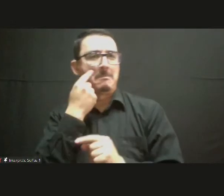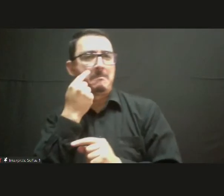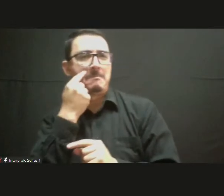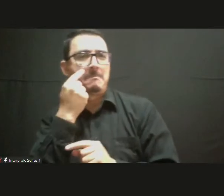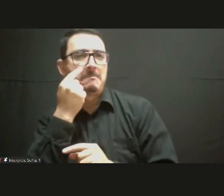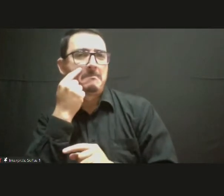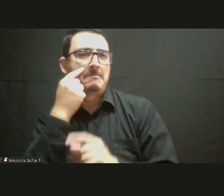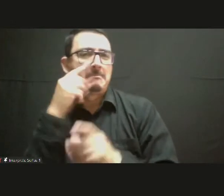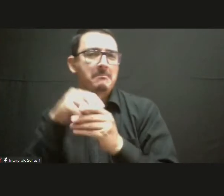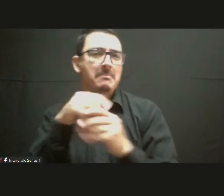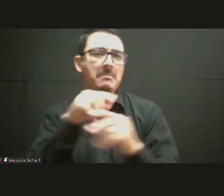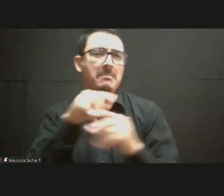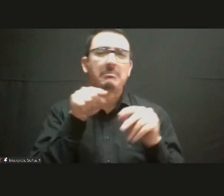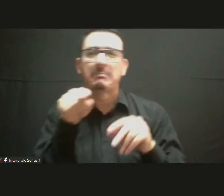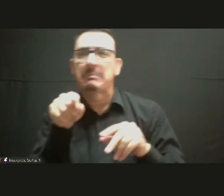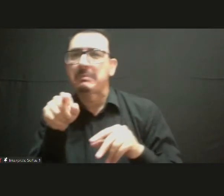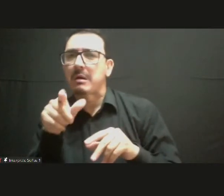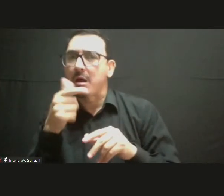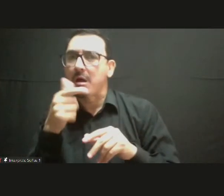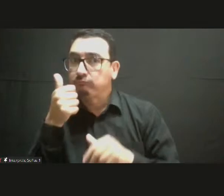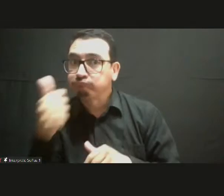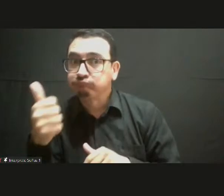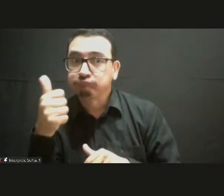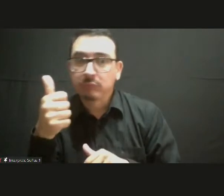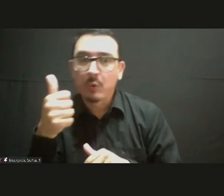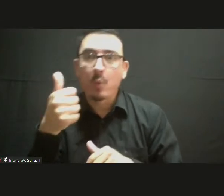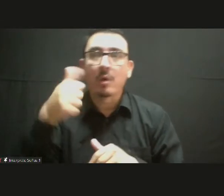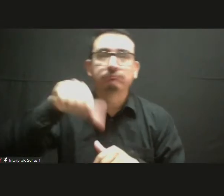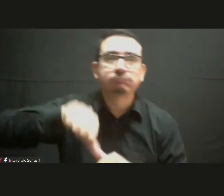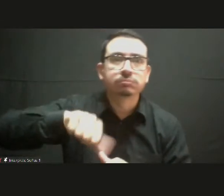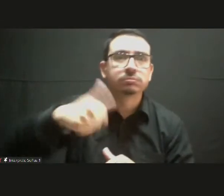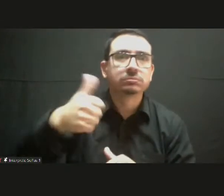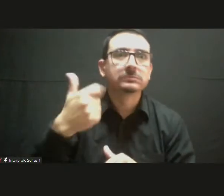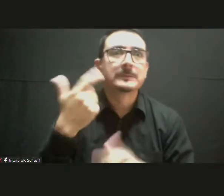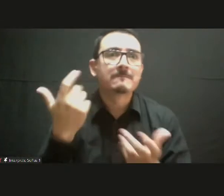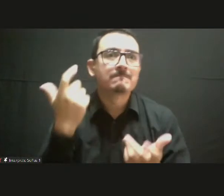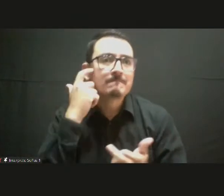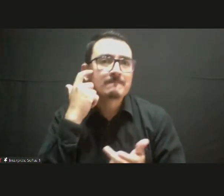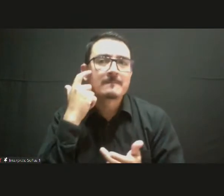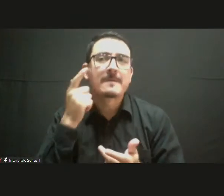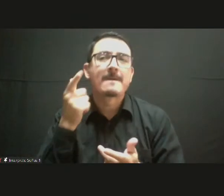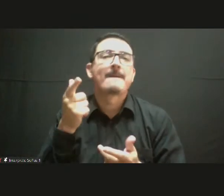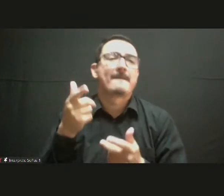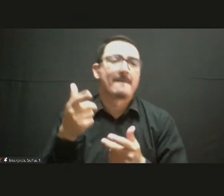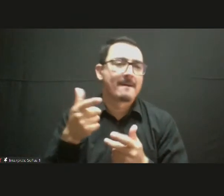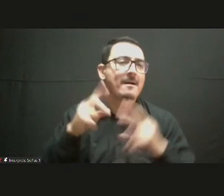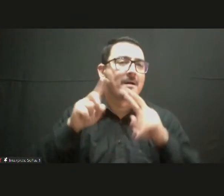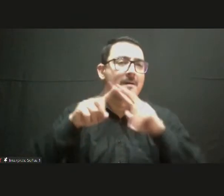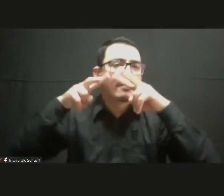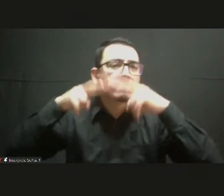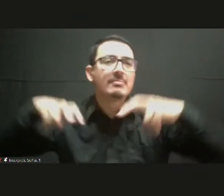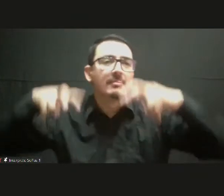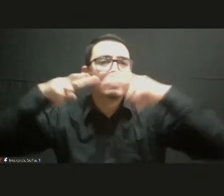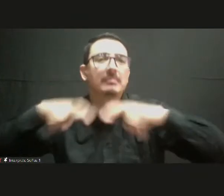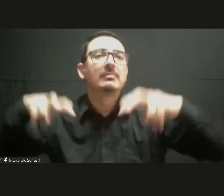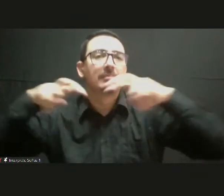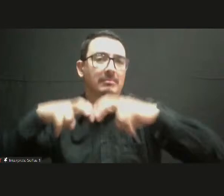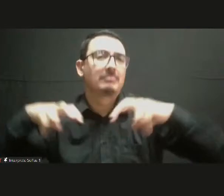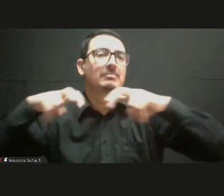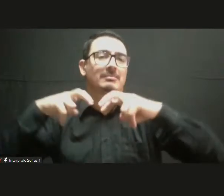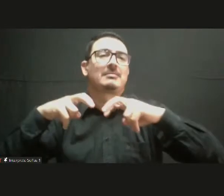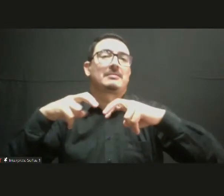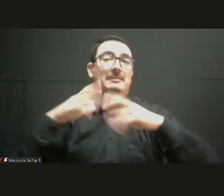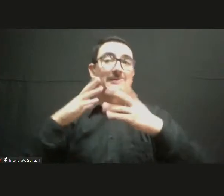Health Agency has also launched the Caribbean Travelers Health Assurance